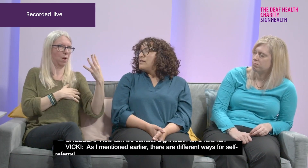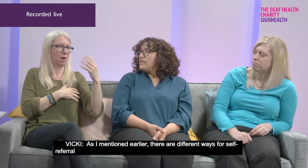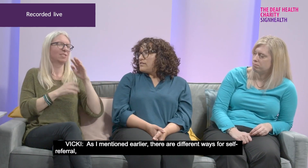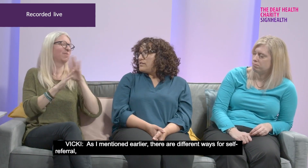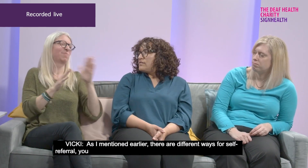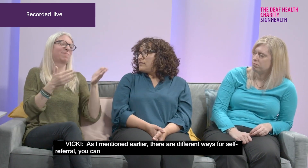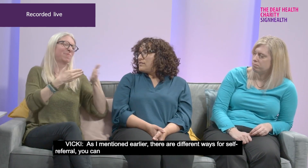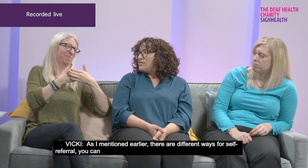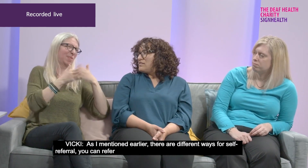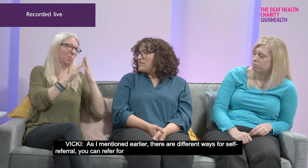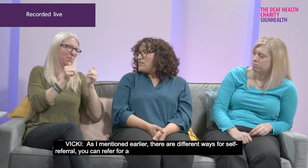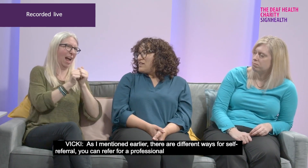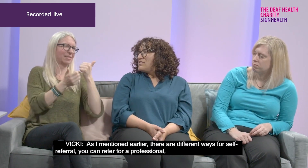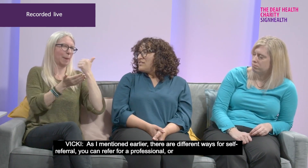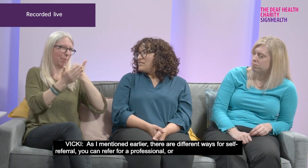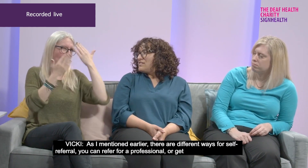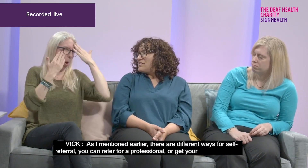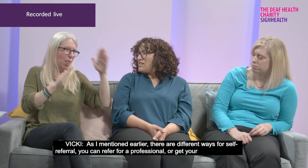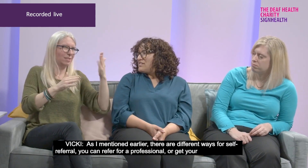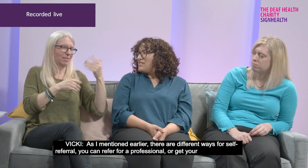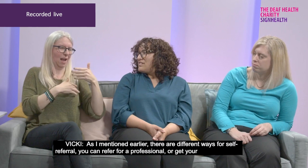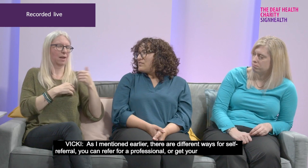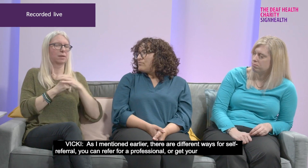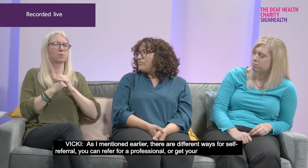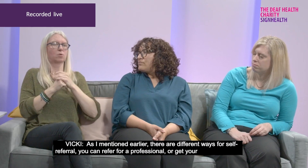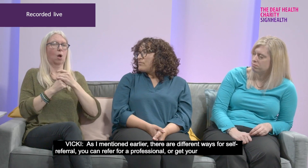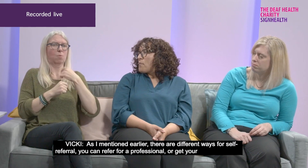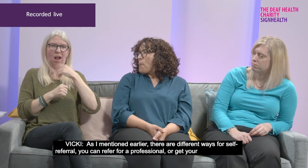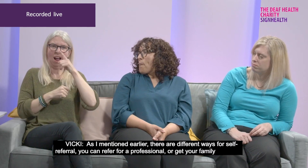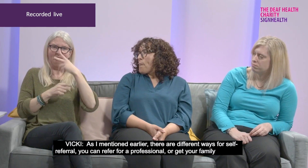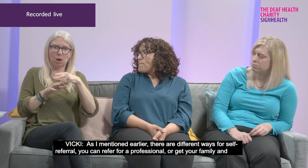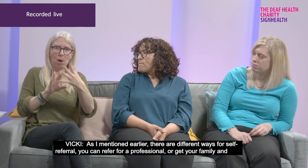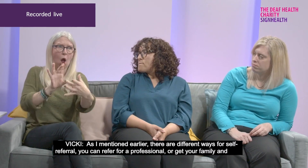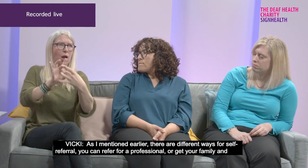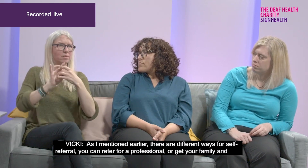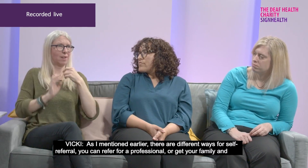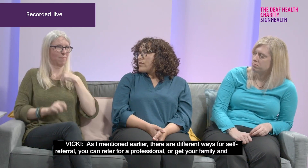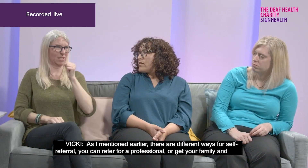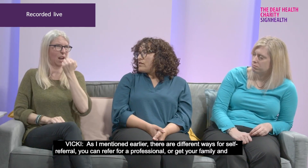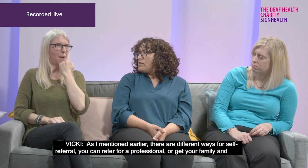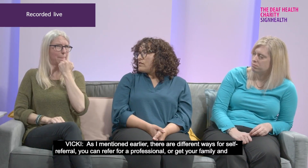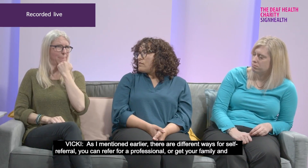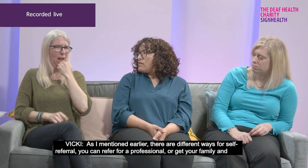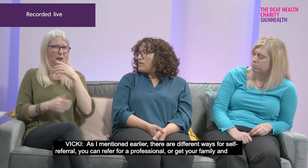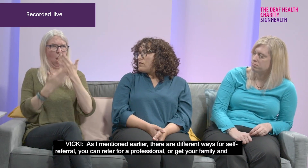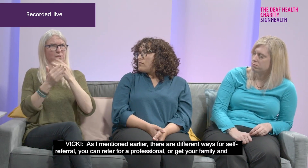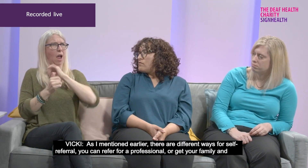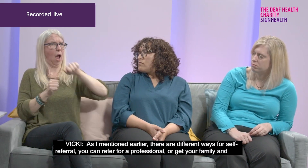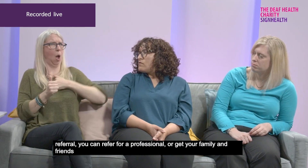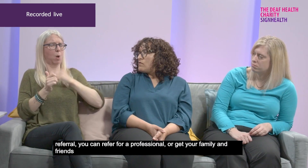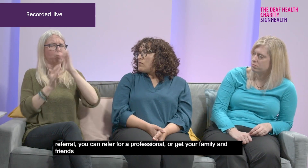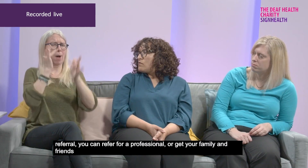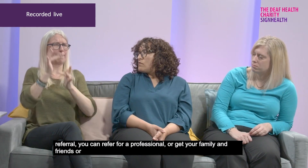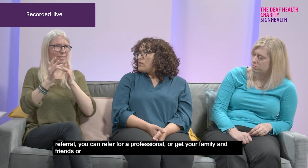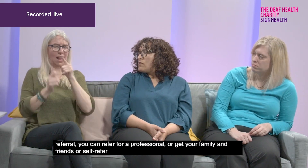self-refer, refer from a professional, or get your family or friends. So that's online Monday to Friday